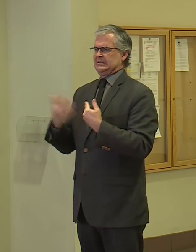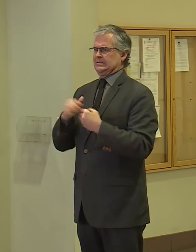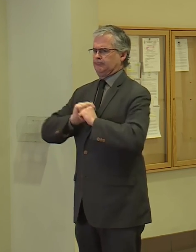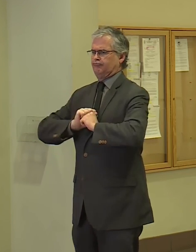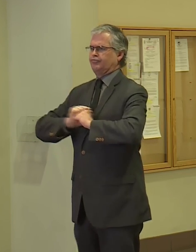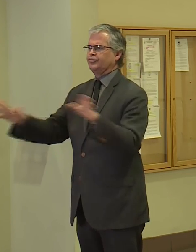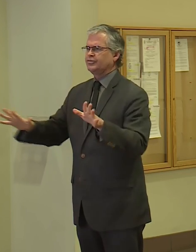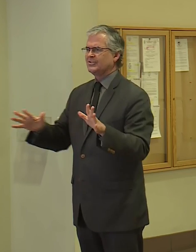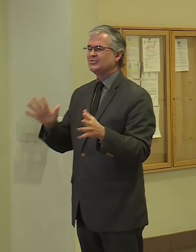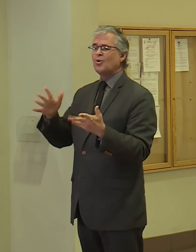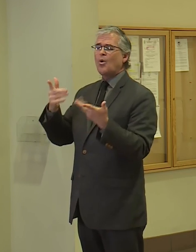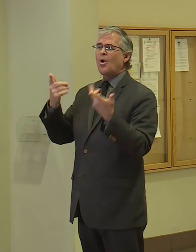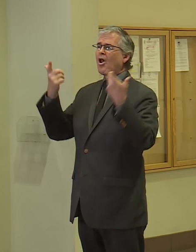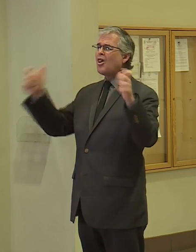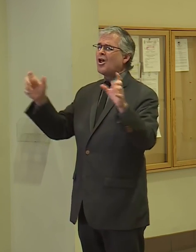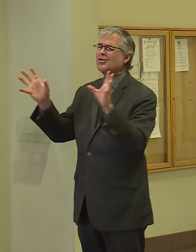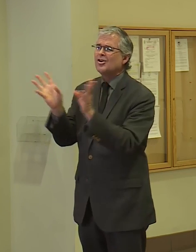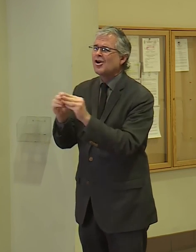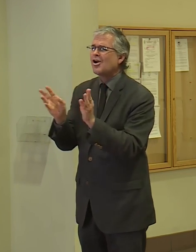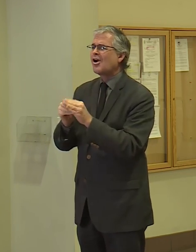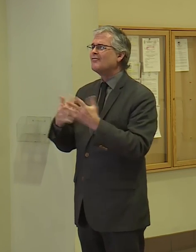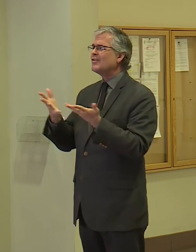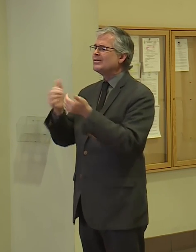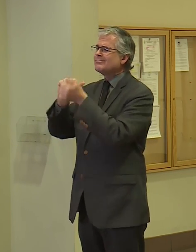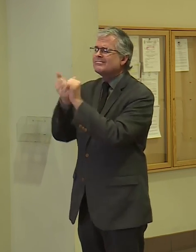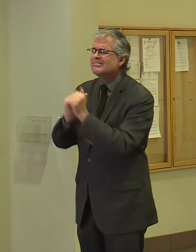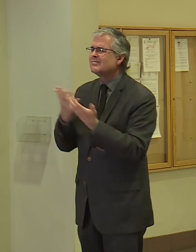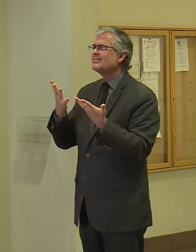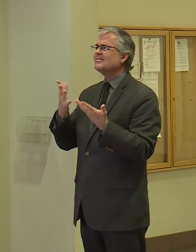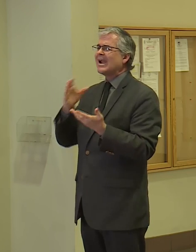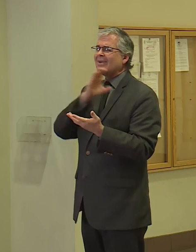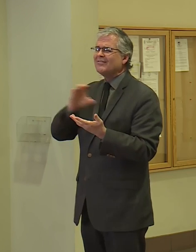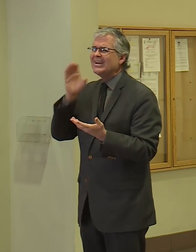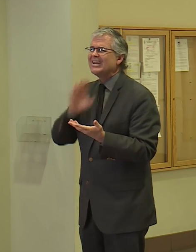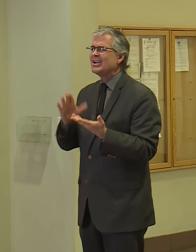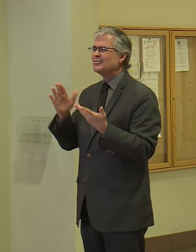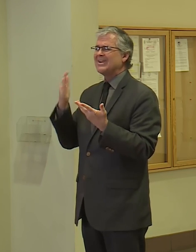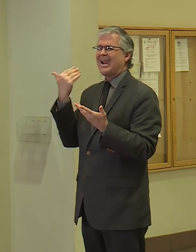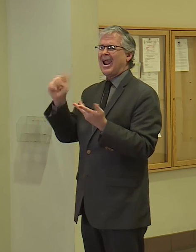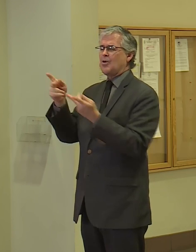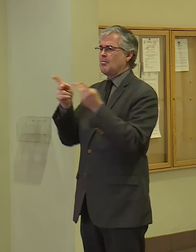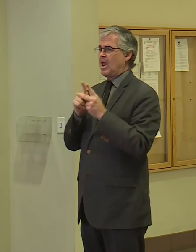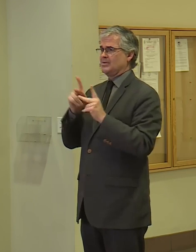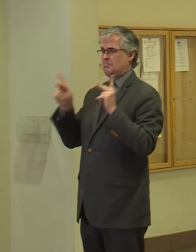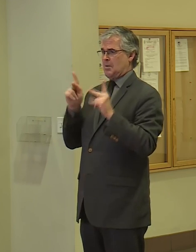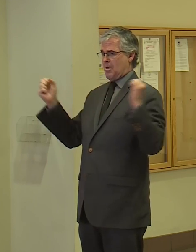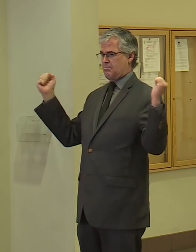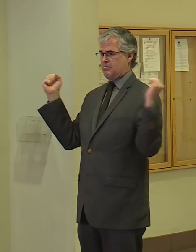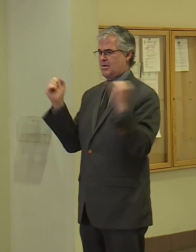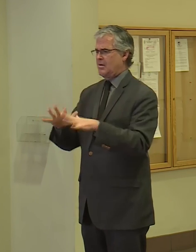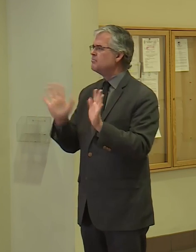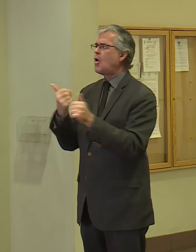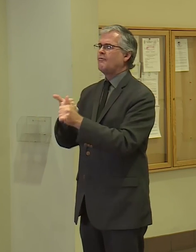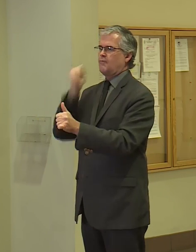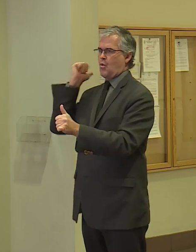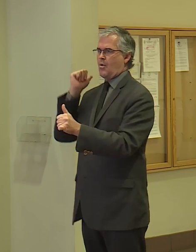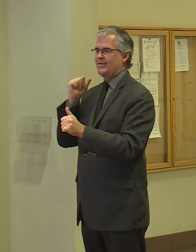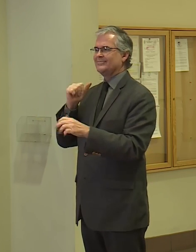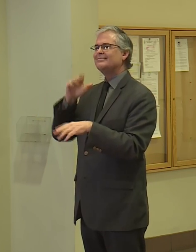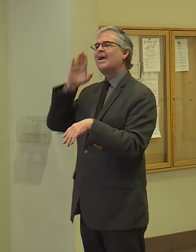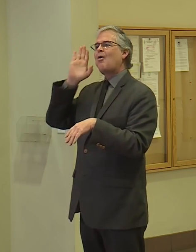large conference rooms meeting halls and cafeterias I know in time of stress many of you like to